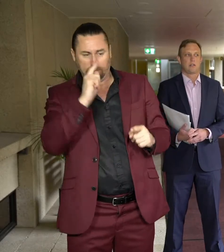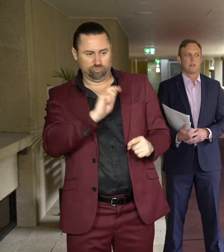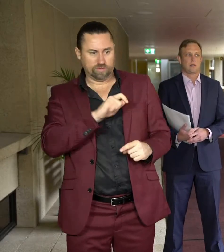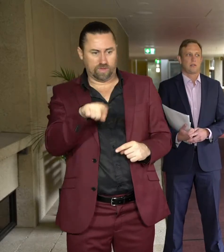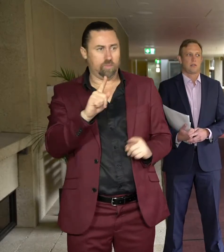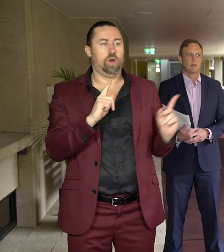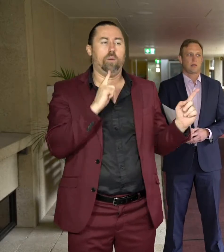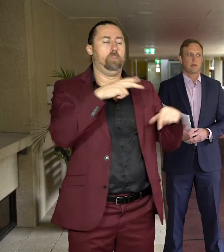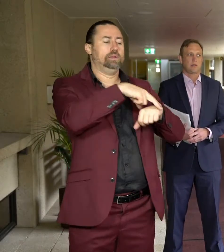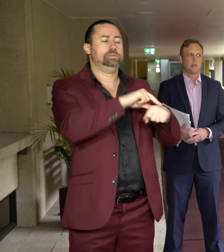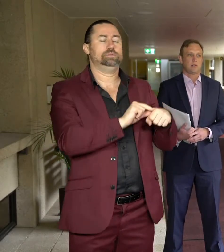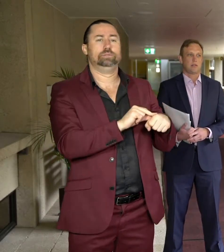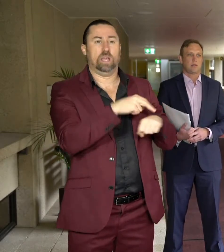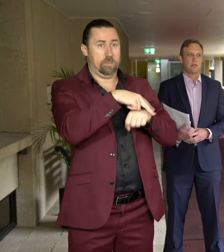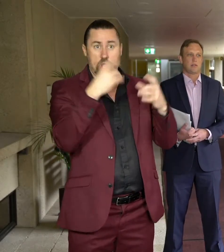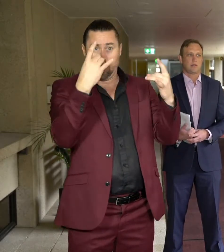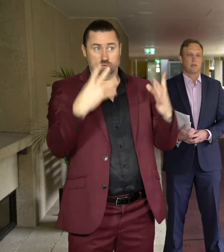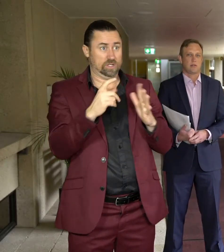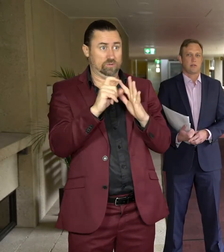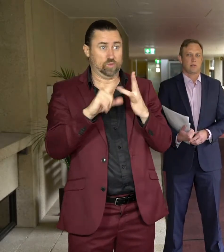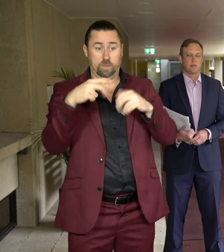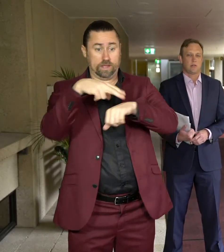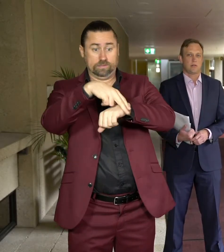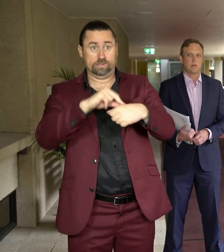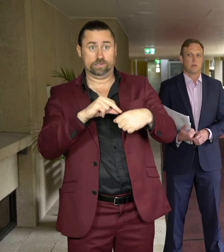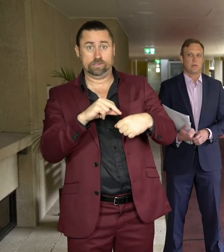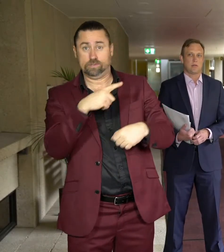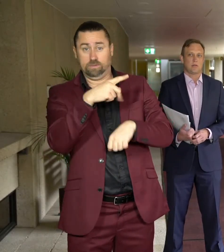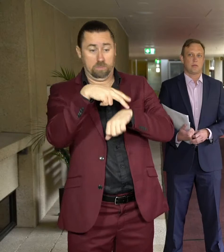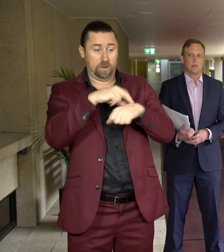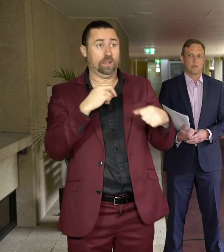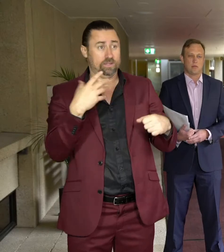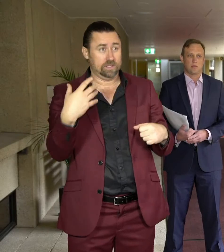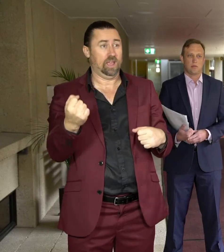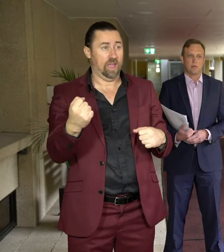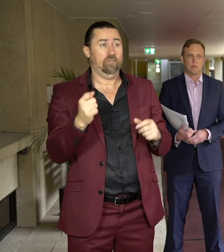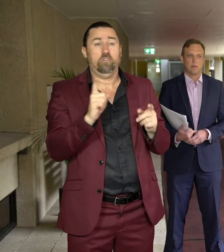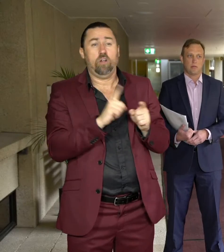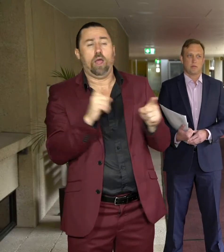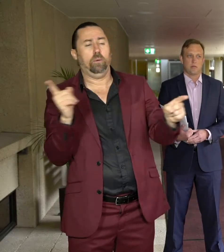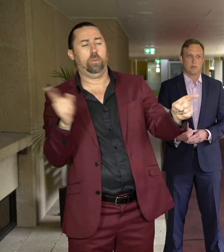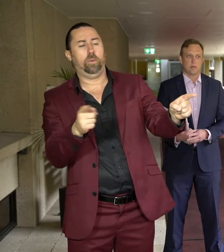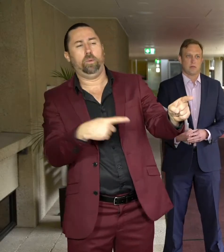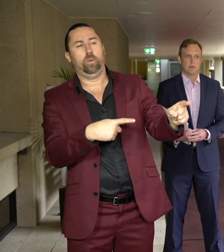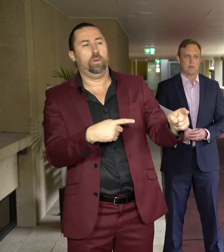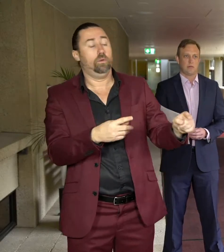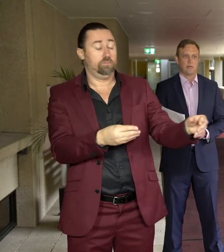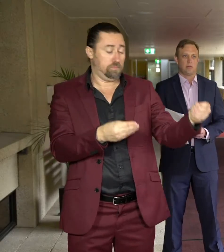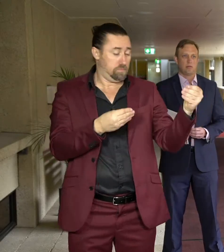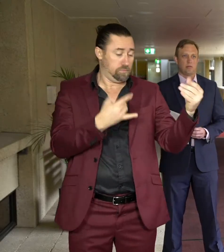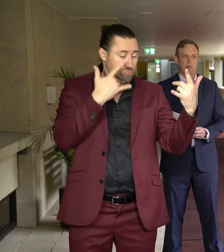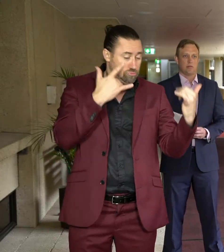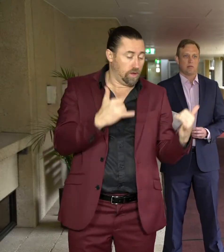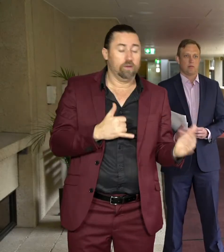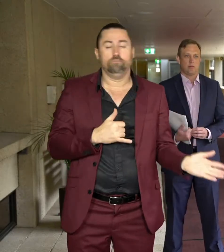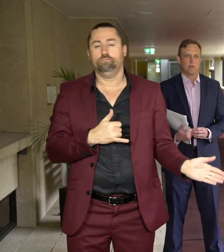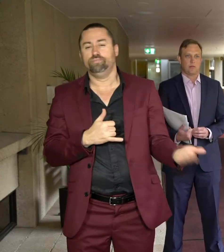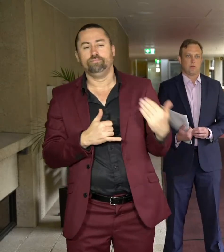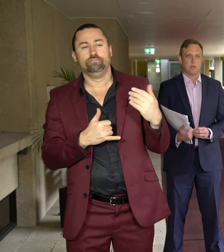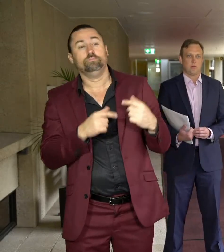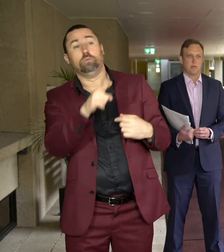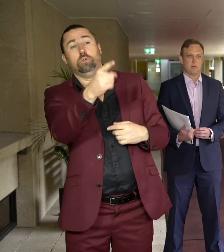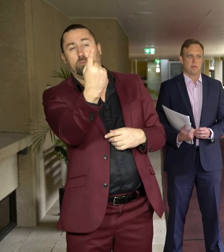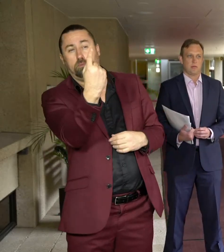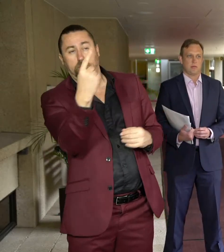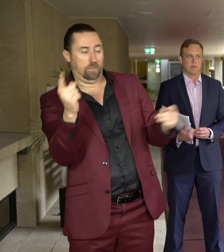Well, the police have already started doing that, so they've been putting in place those random intercepts and checking and monitoring people. So it